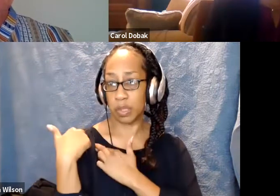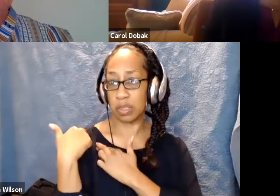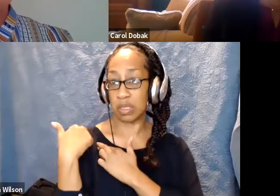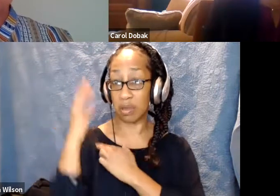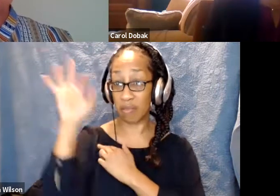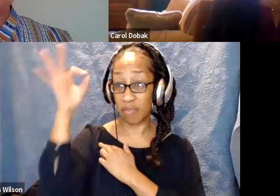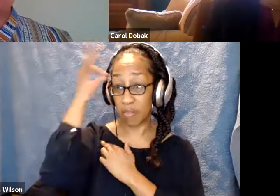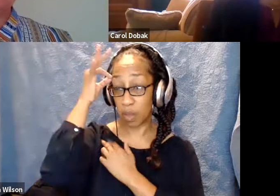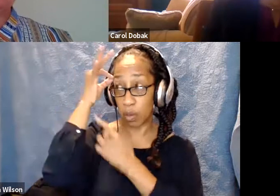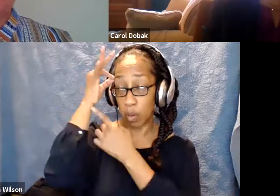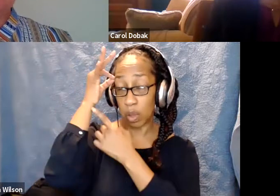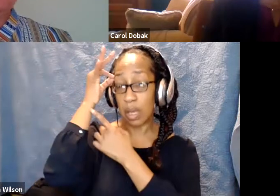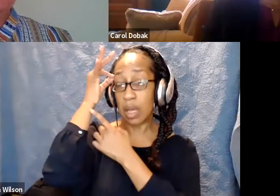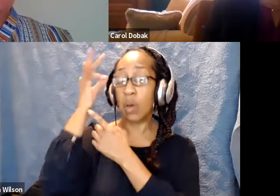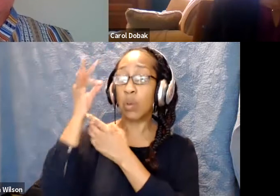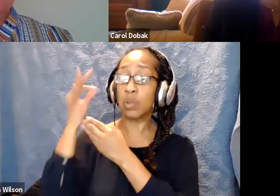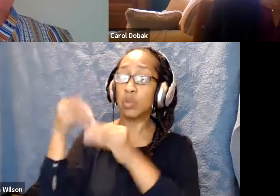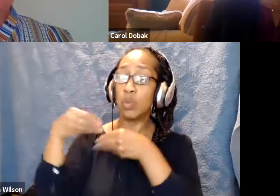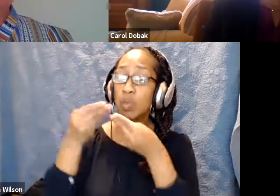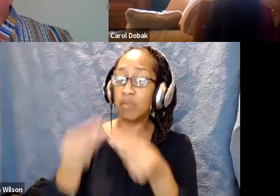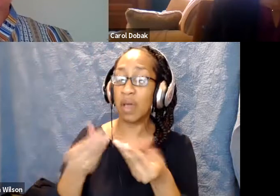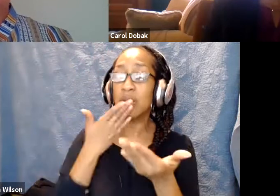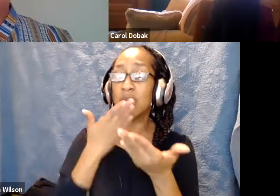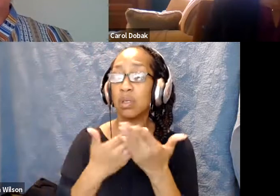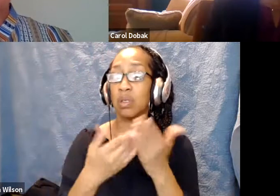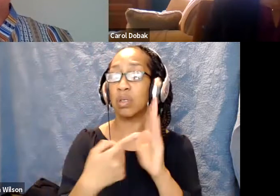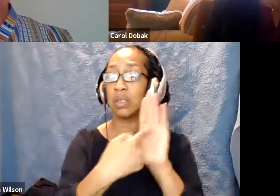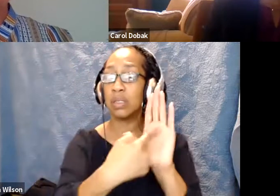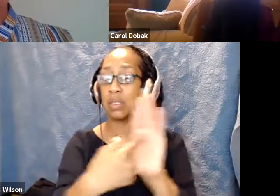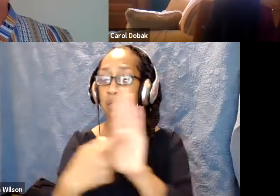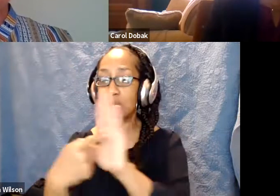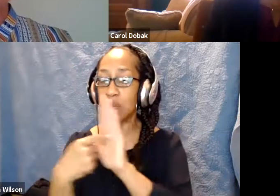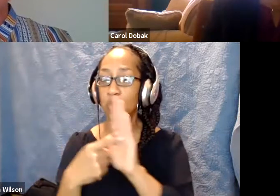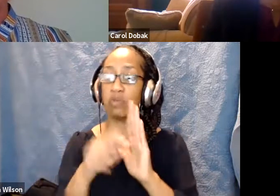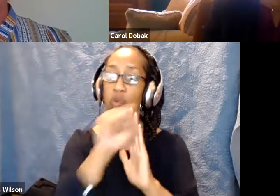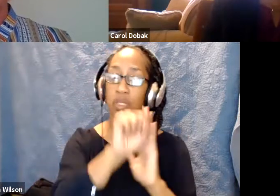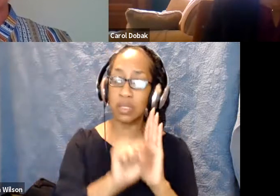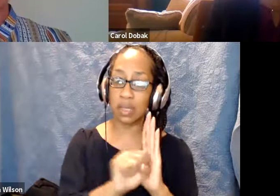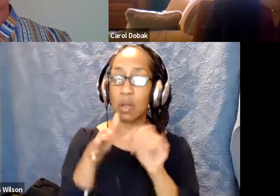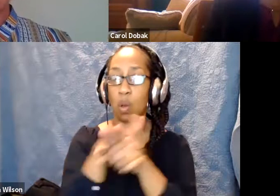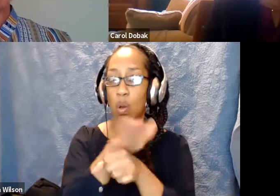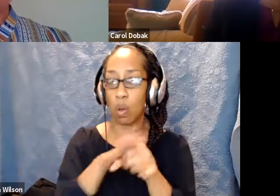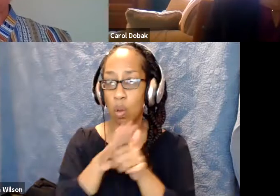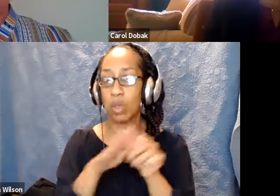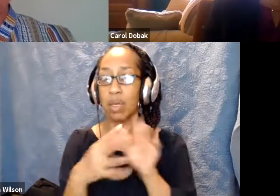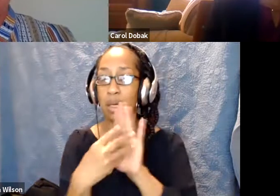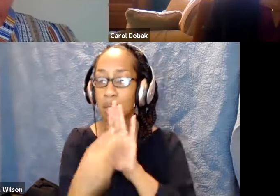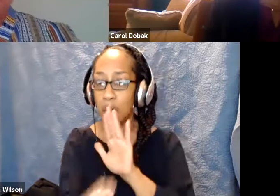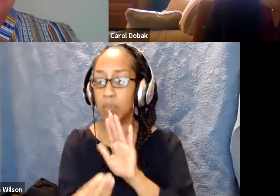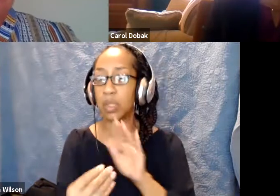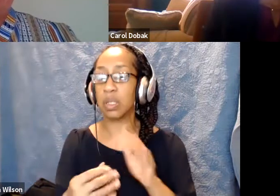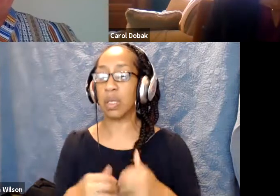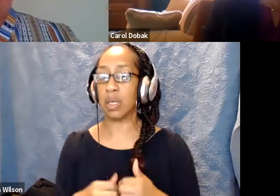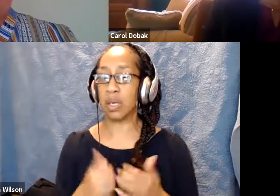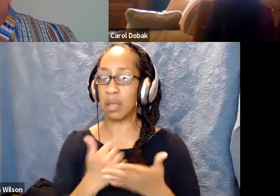and provide a really good solid model at the state and local level to do a lot of this work that needs to be